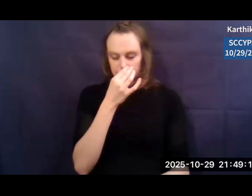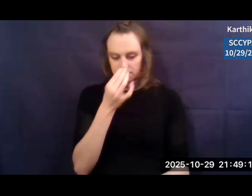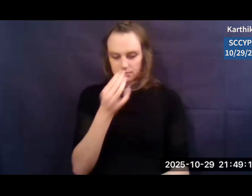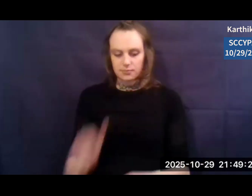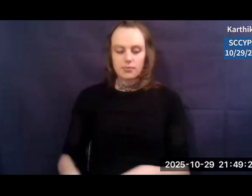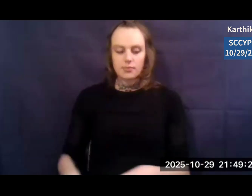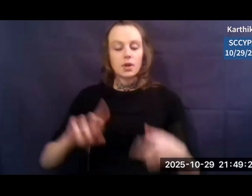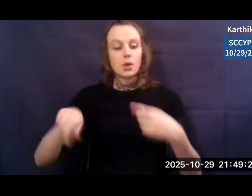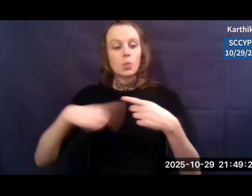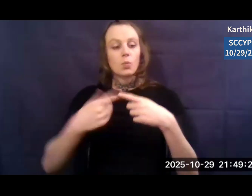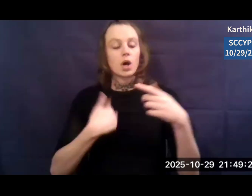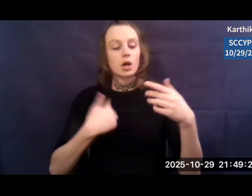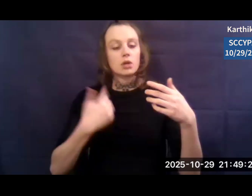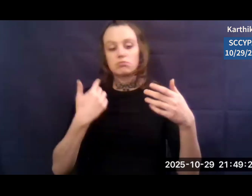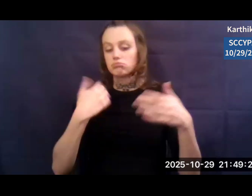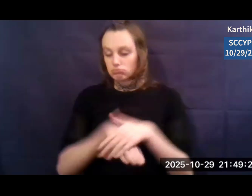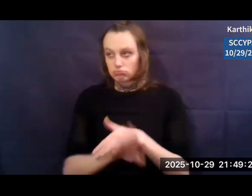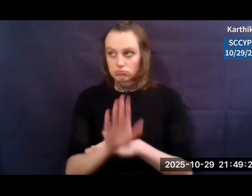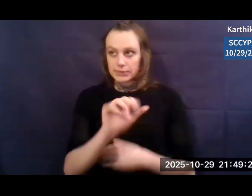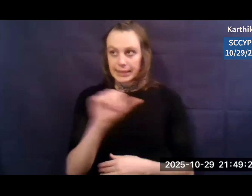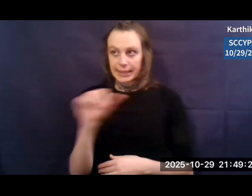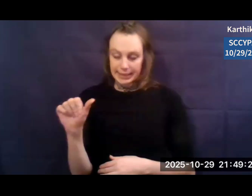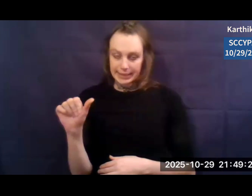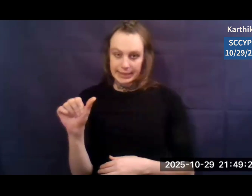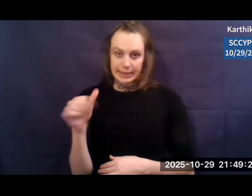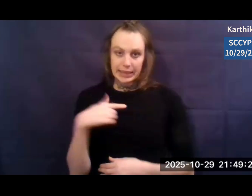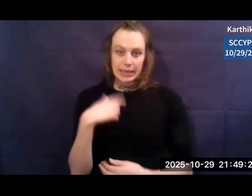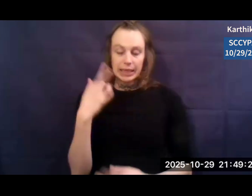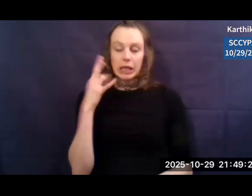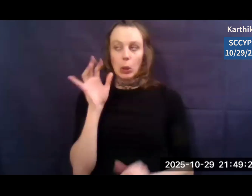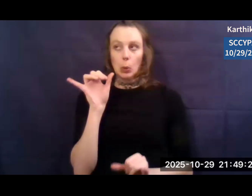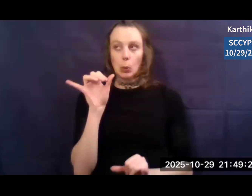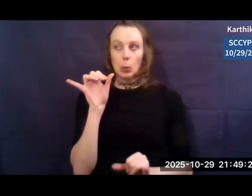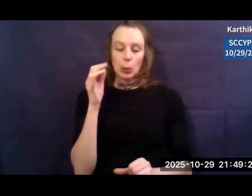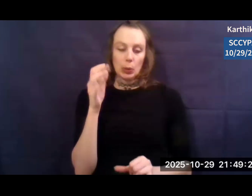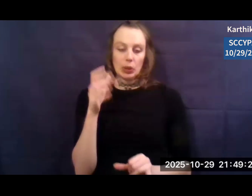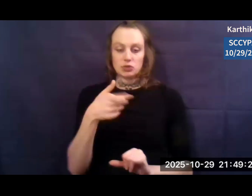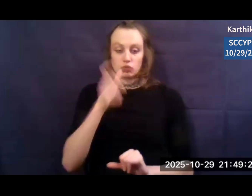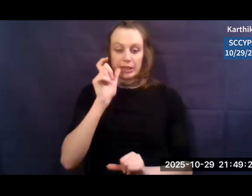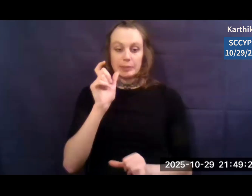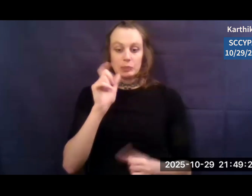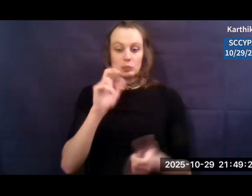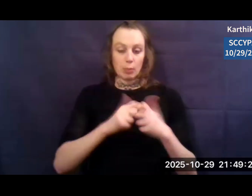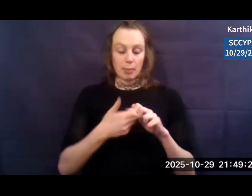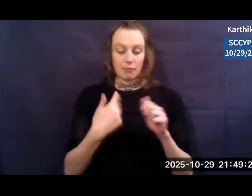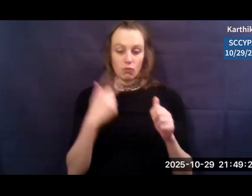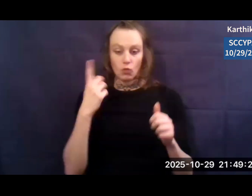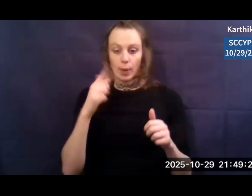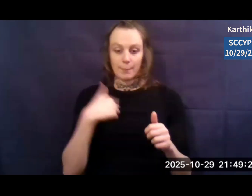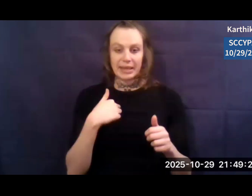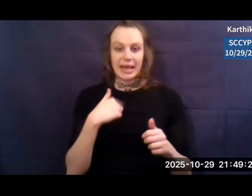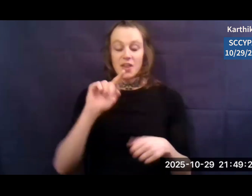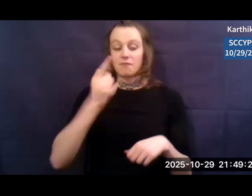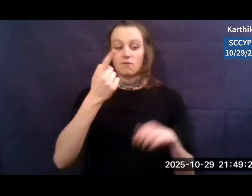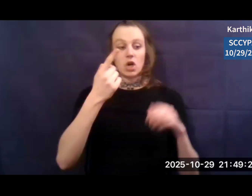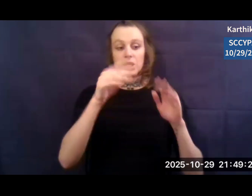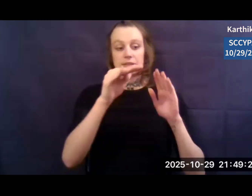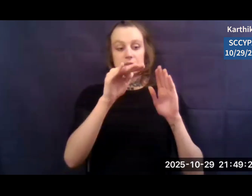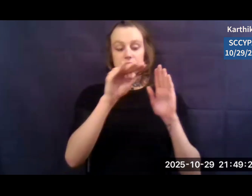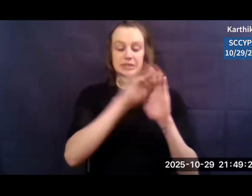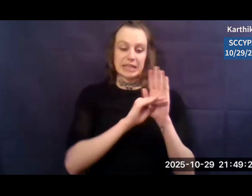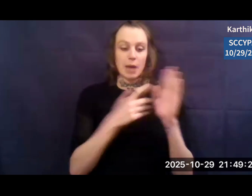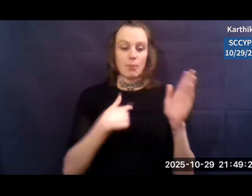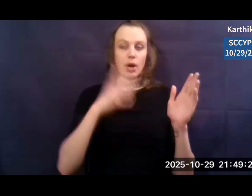to AA, I definitely saw that drinking was a problem, and I knew like I'd invented the first step on my own. Whereas, like, okay,